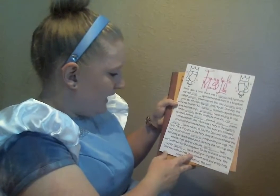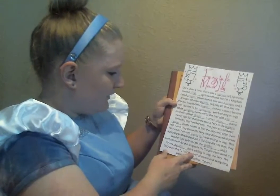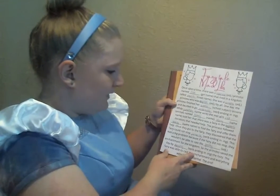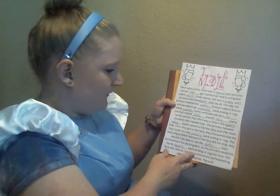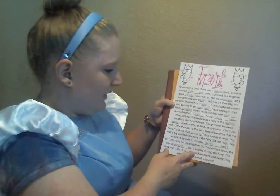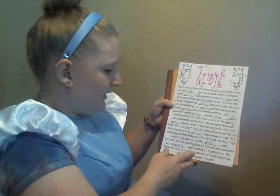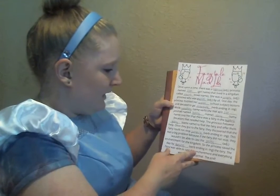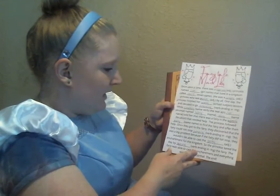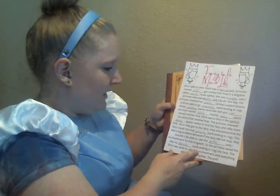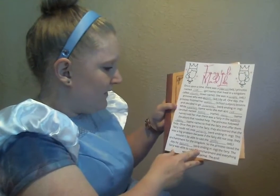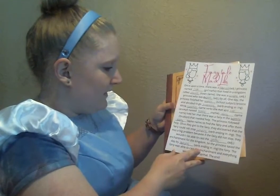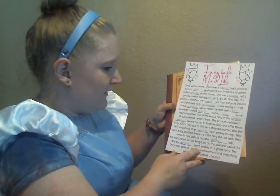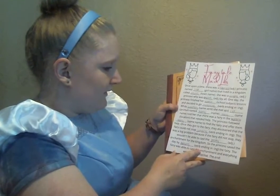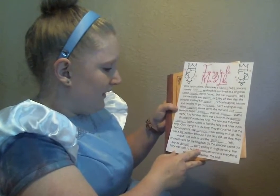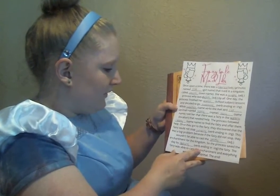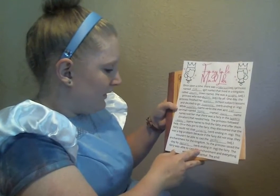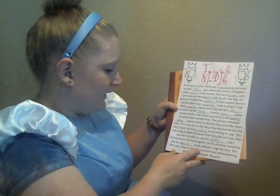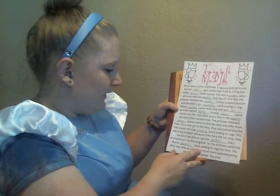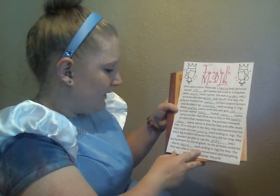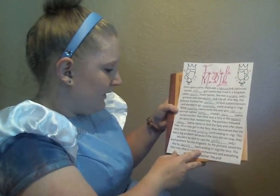to the fairy, they discovered that the